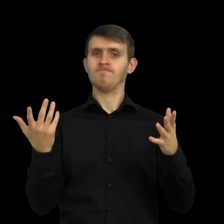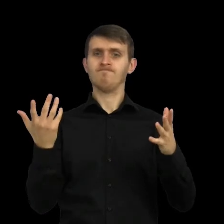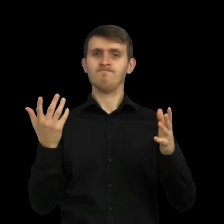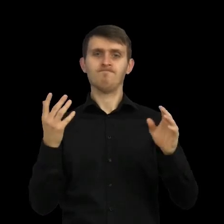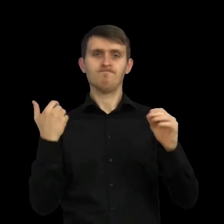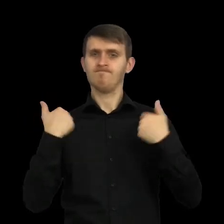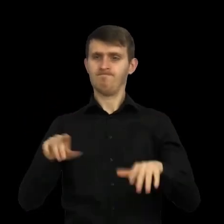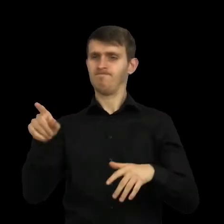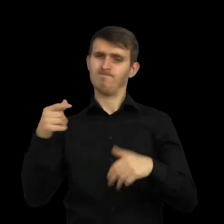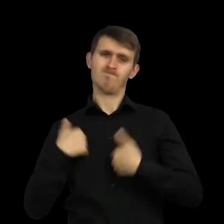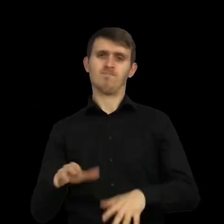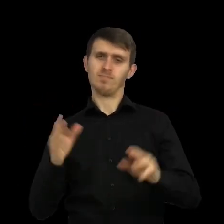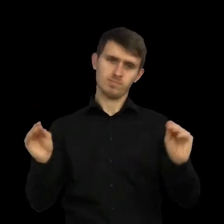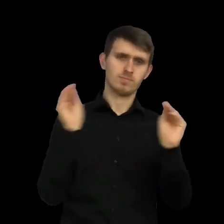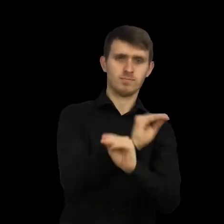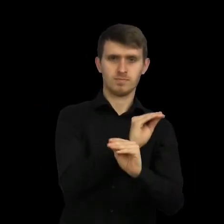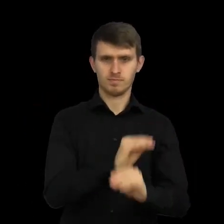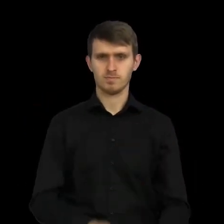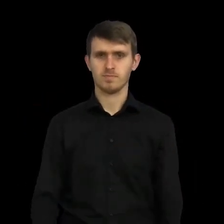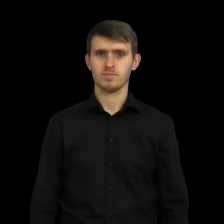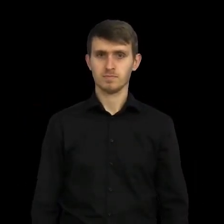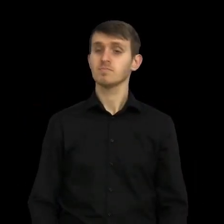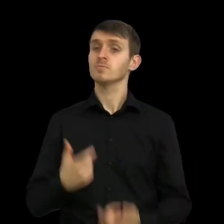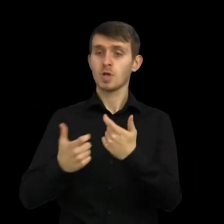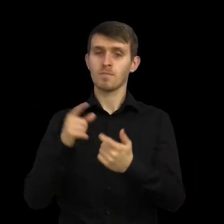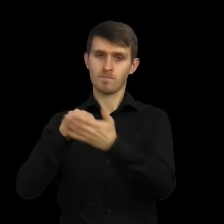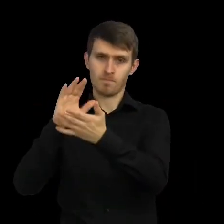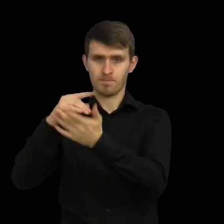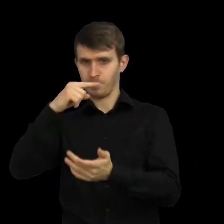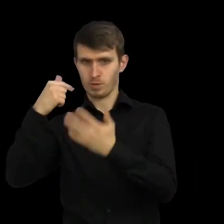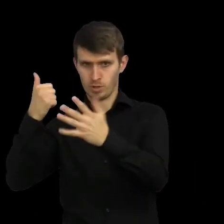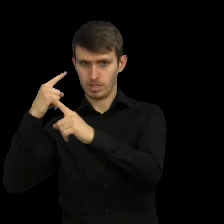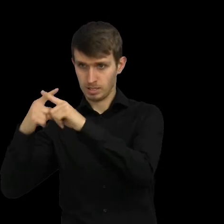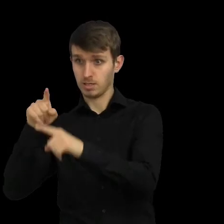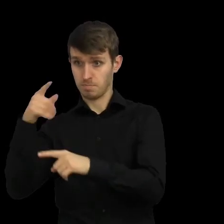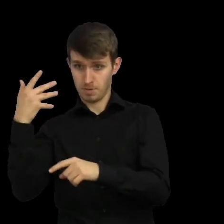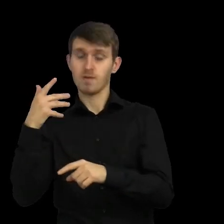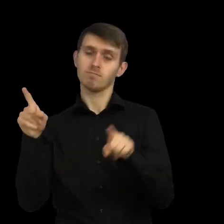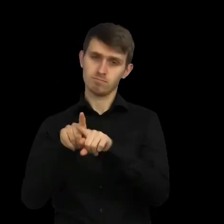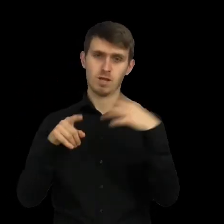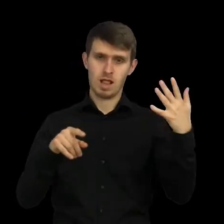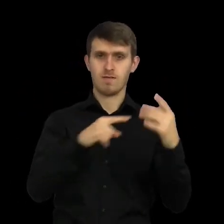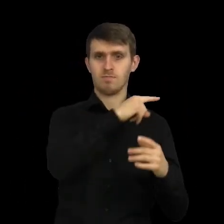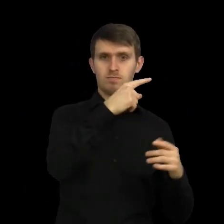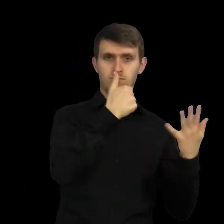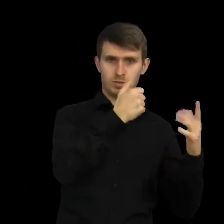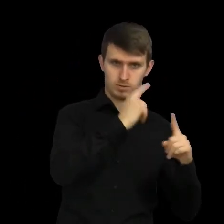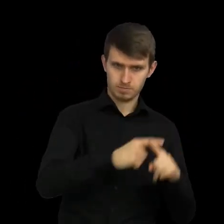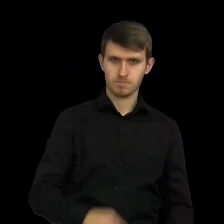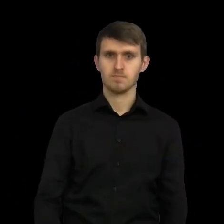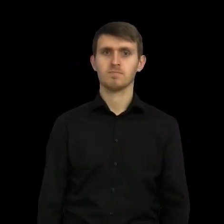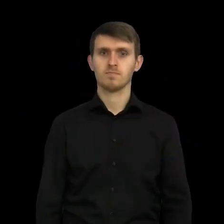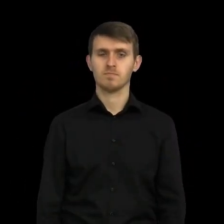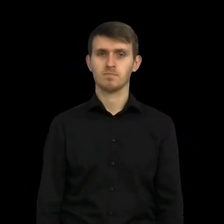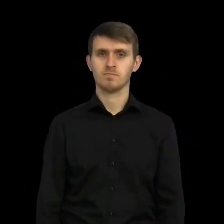here. So maybe we subtract 6x from both sides. So let's subtract 6x from the right, subtract 6x from